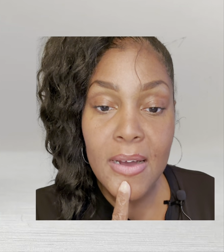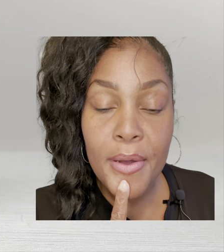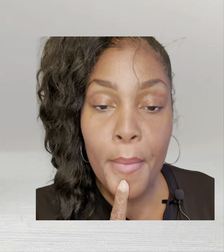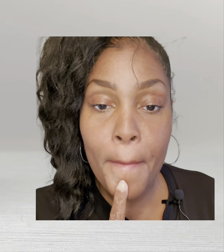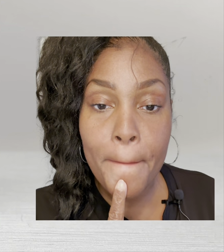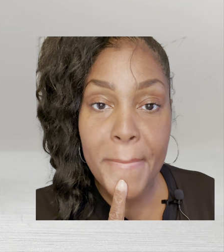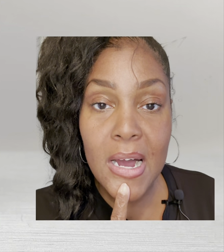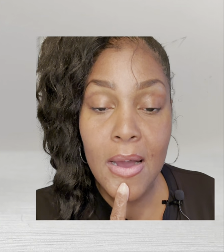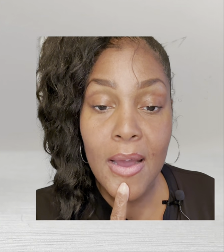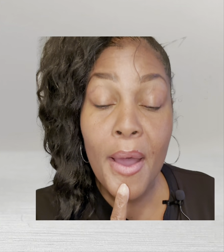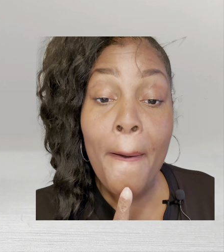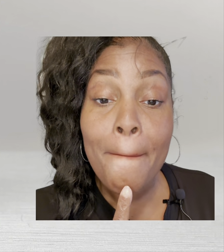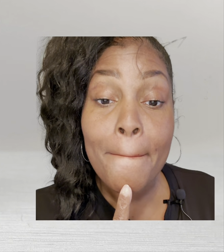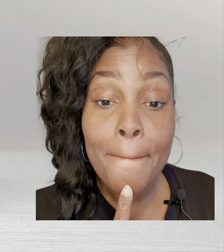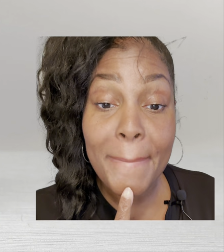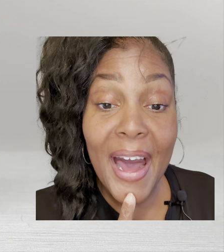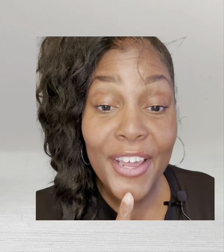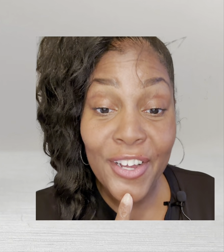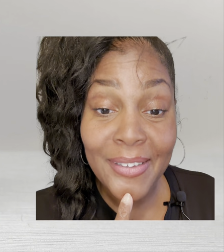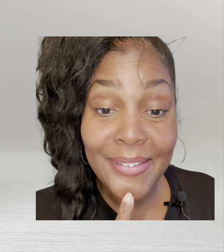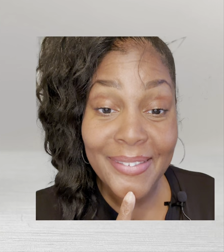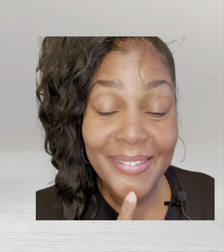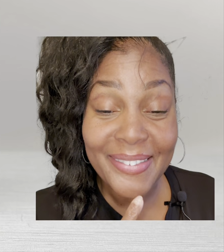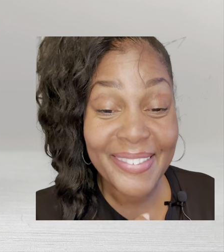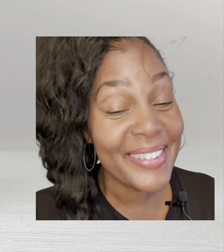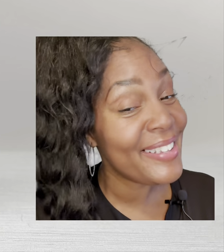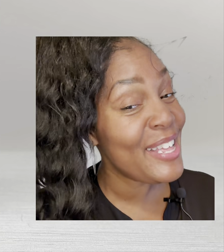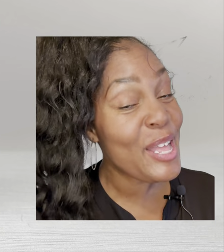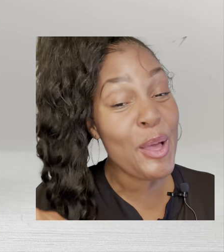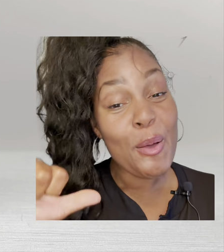B, b, bottle.